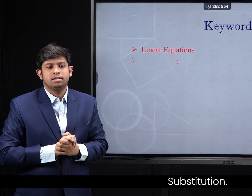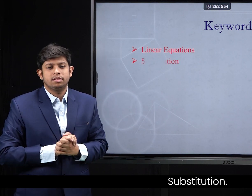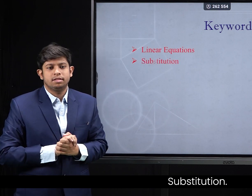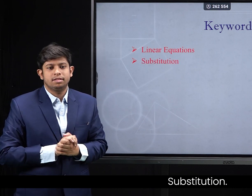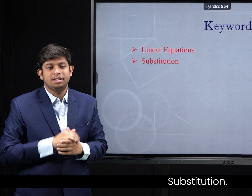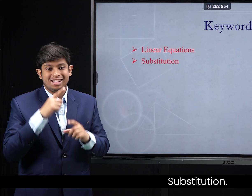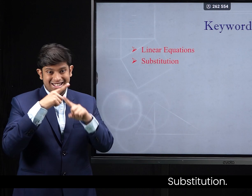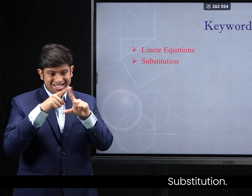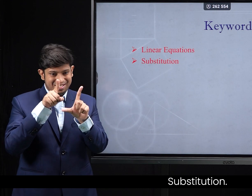substitution,